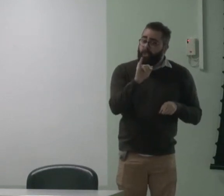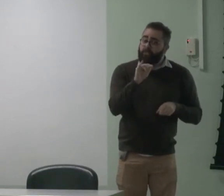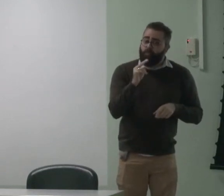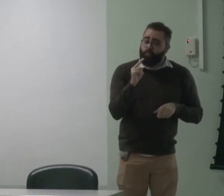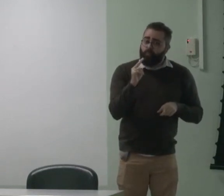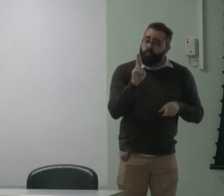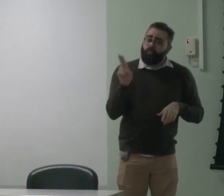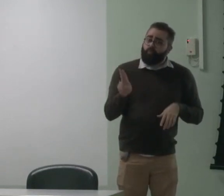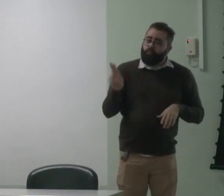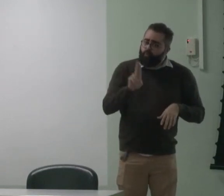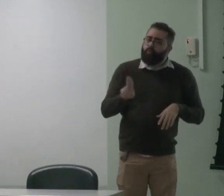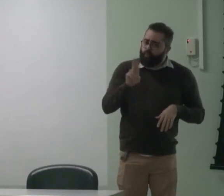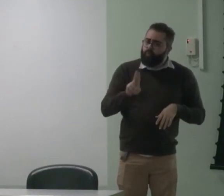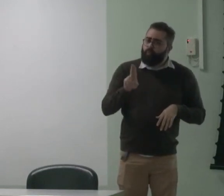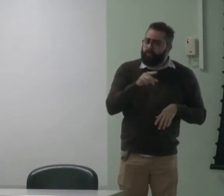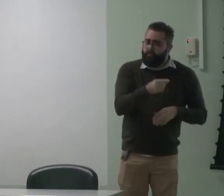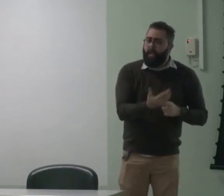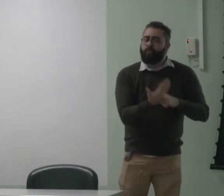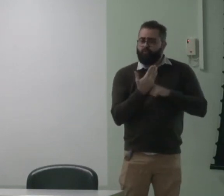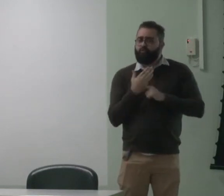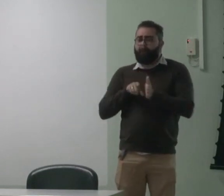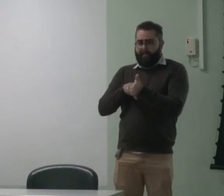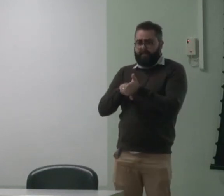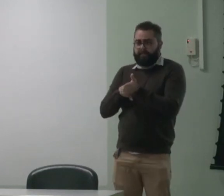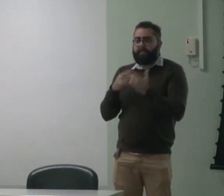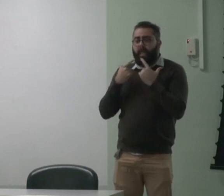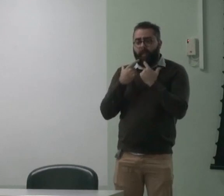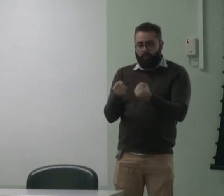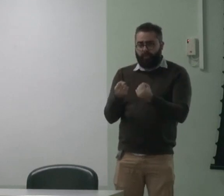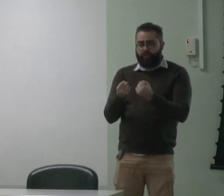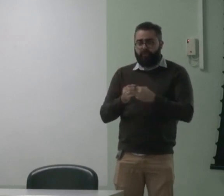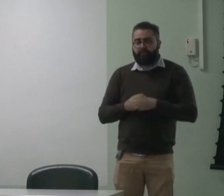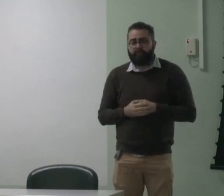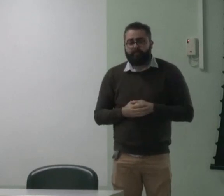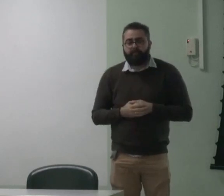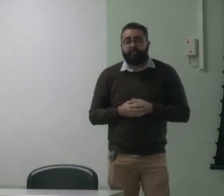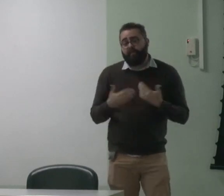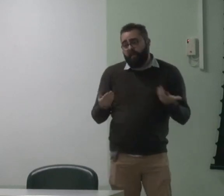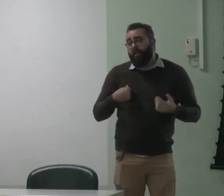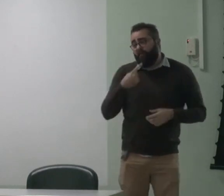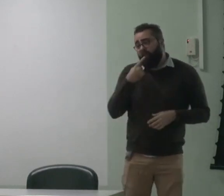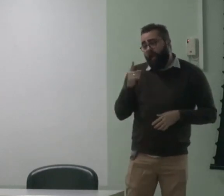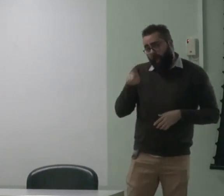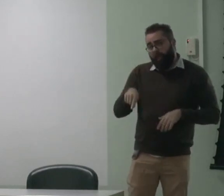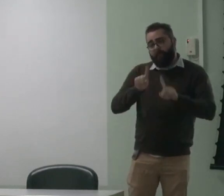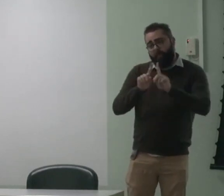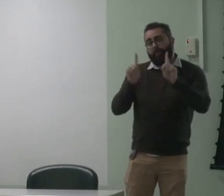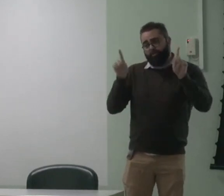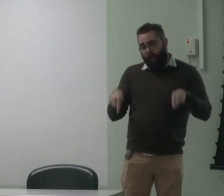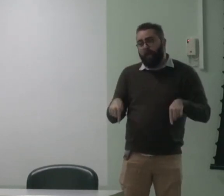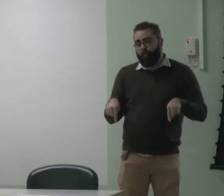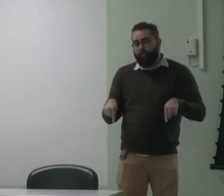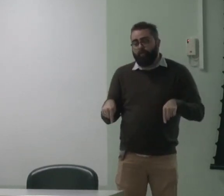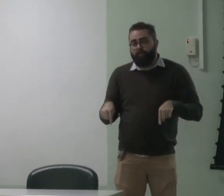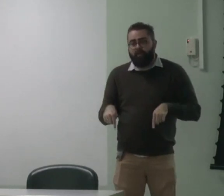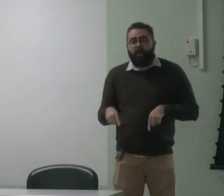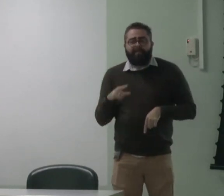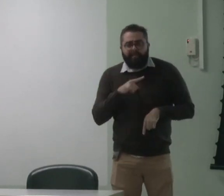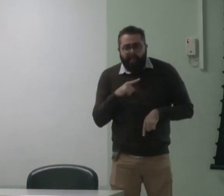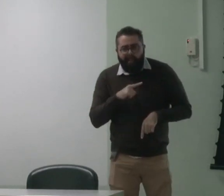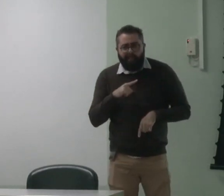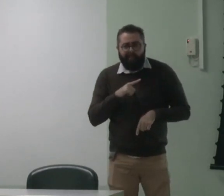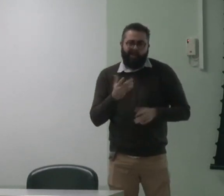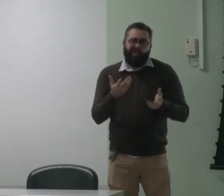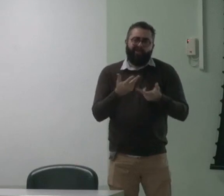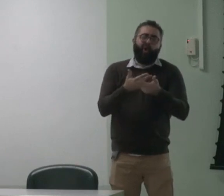linguistic research as such. And so, as we said, it's a project, but it's also several things that are behind the